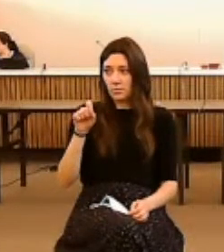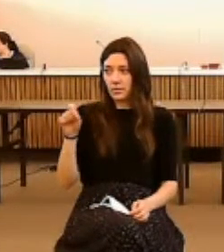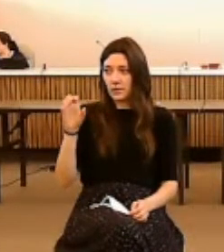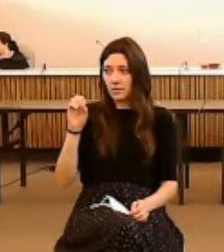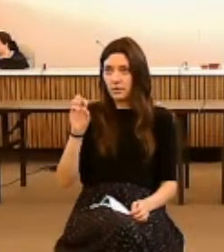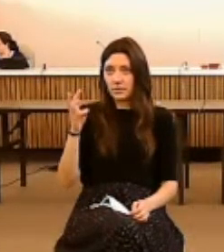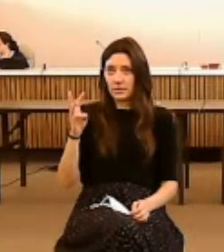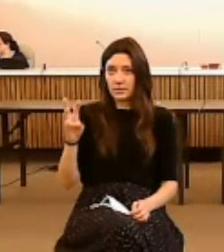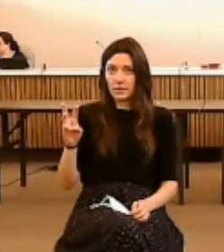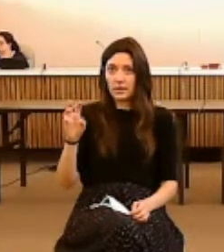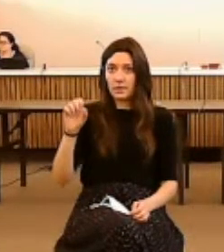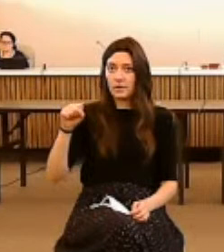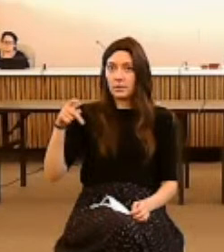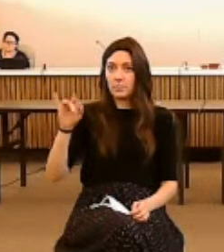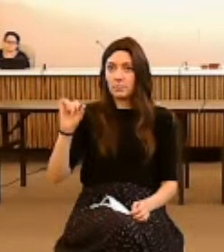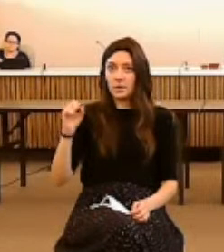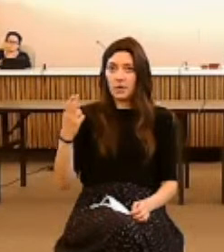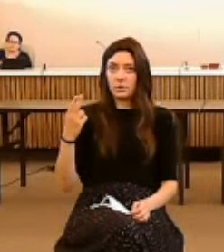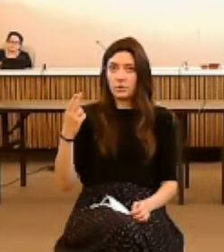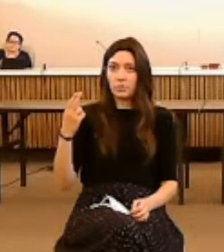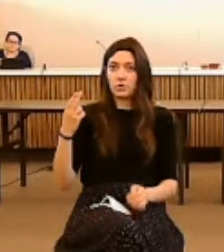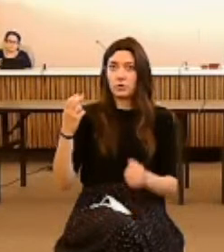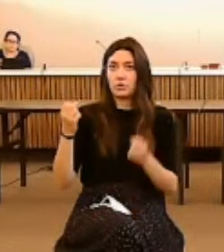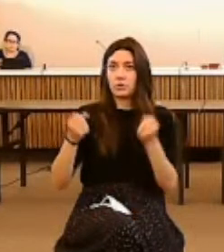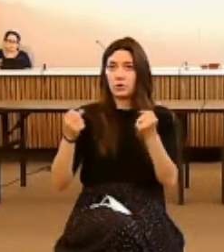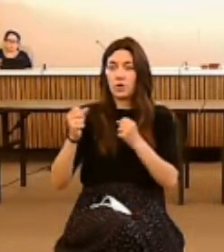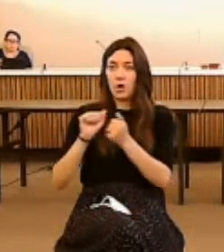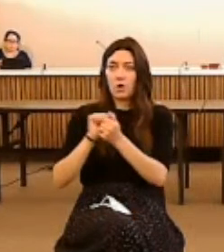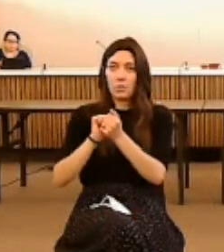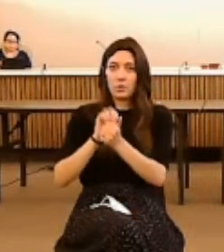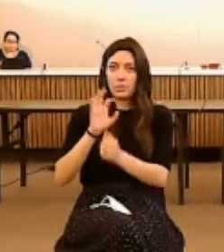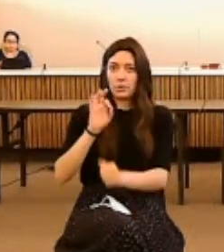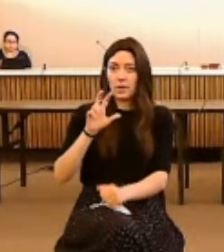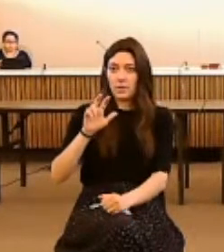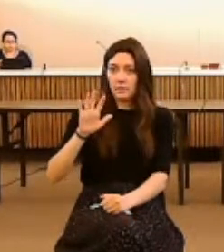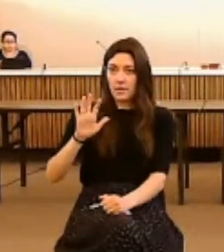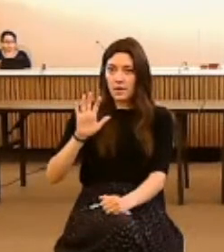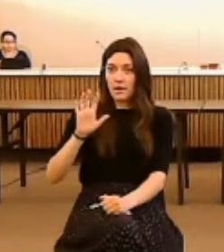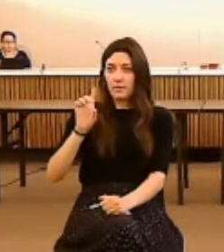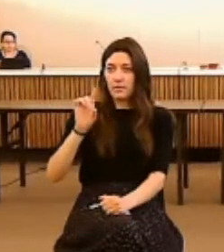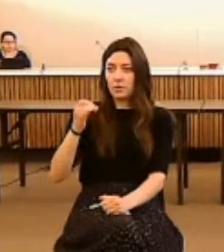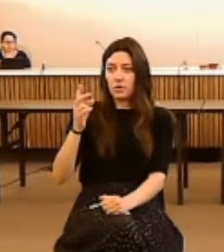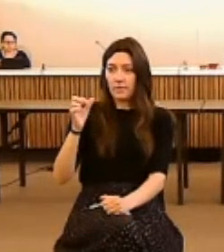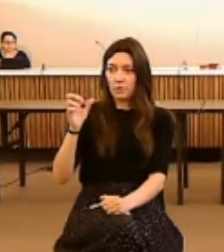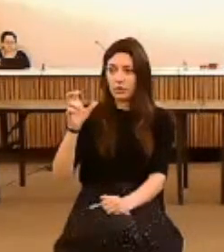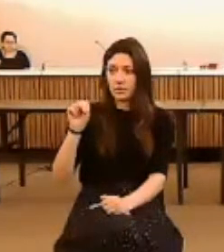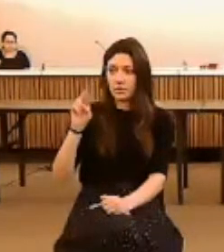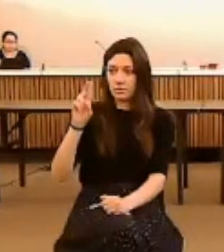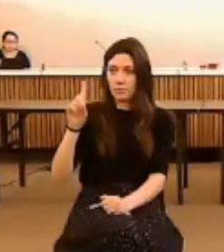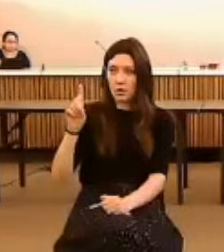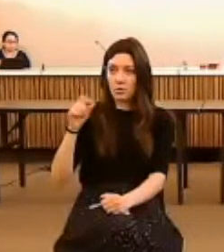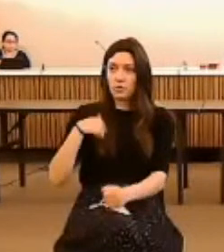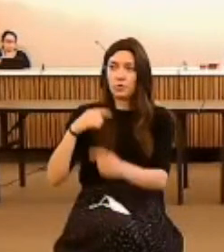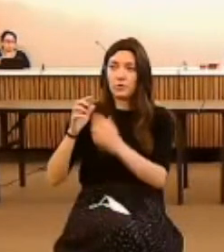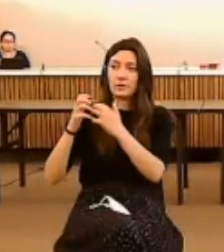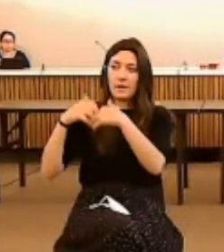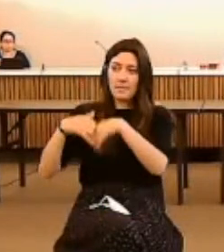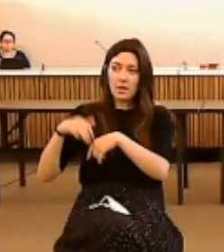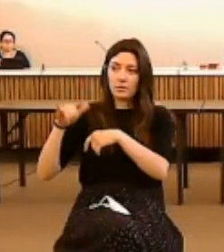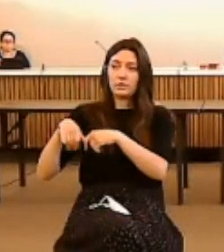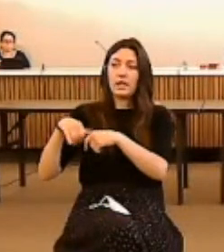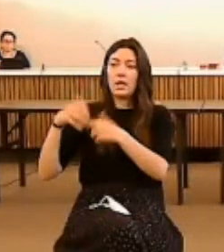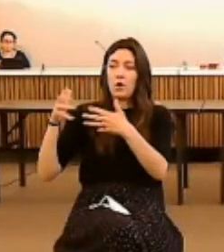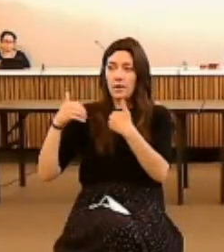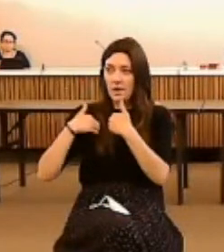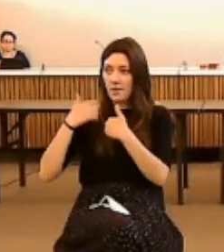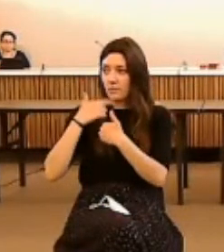2022-016 Splash Car Wash, 935 Jefferson Road, to demolish an existing restaurant building and